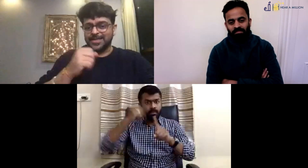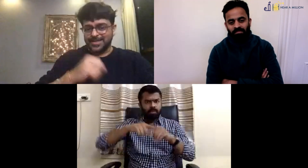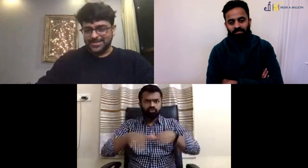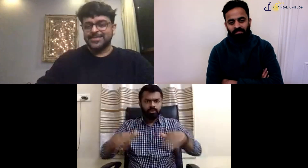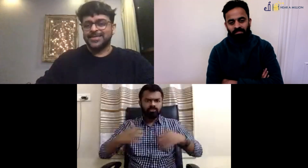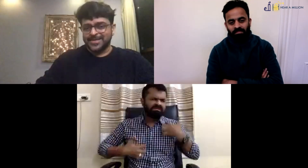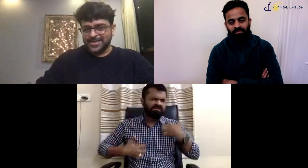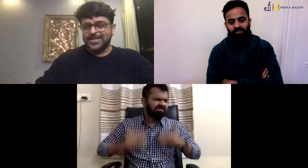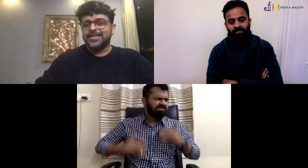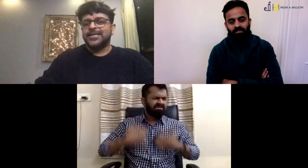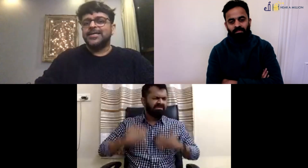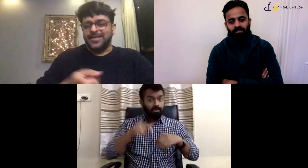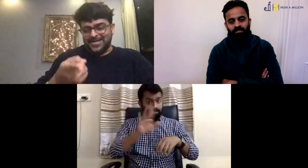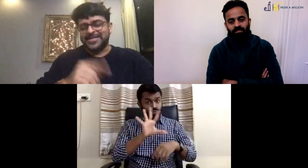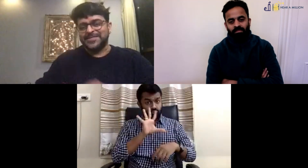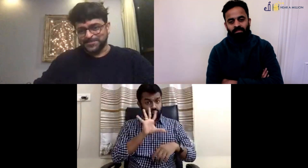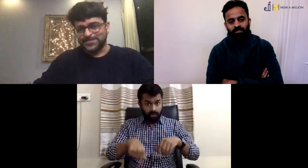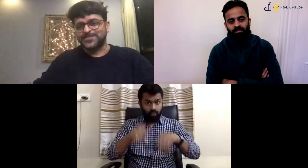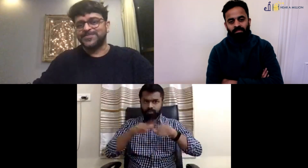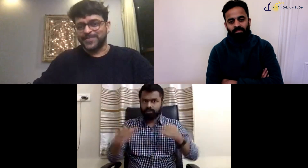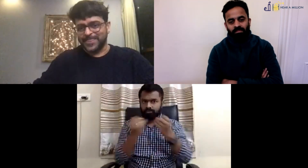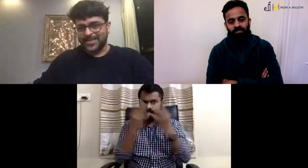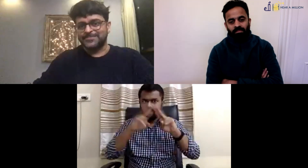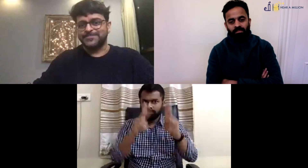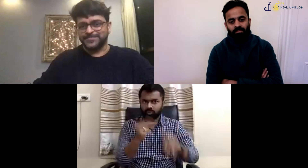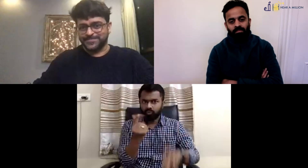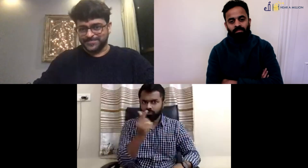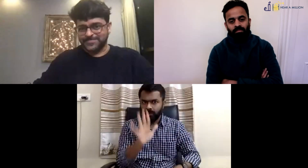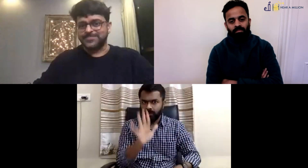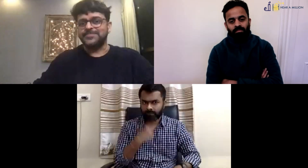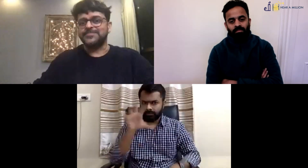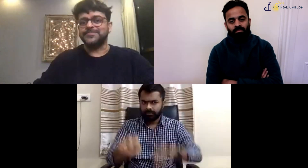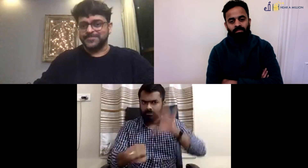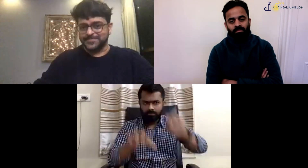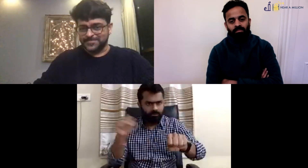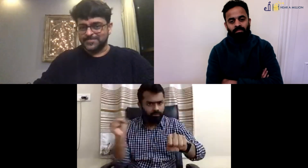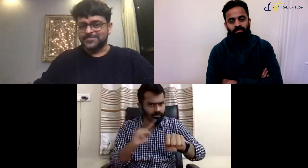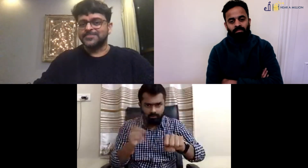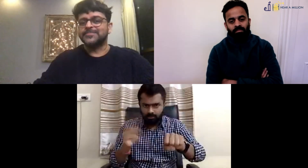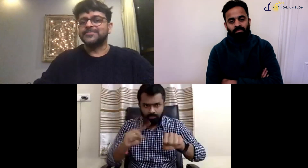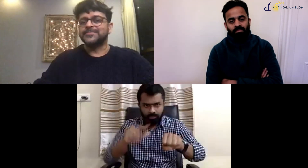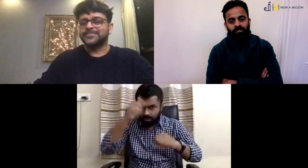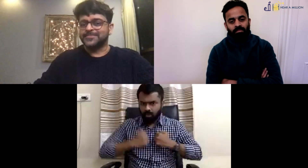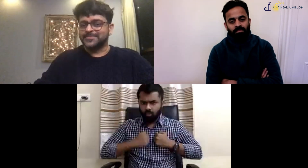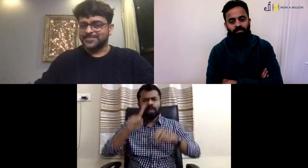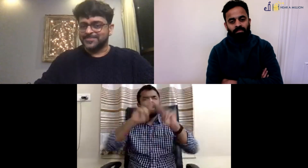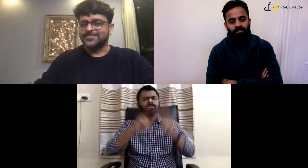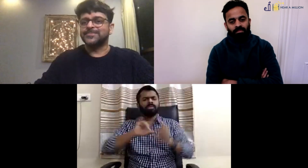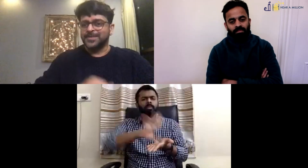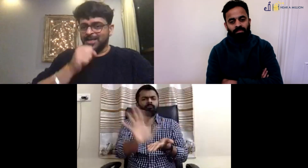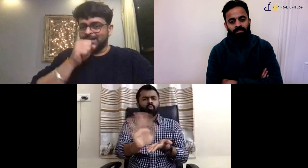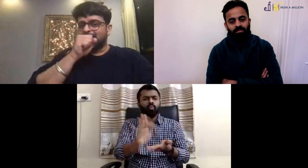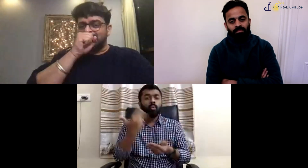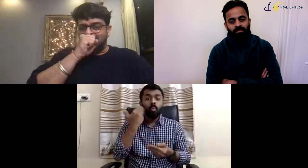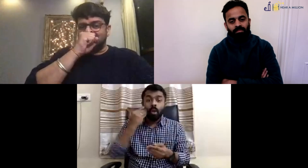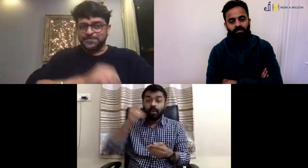think. So earlier, there were a lot of children. There are still international. I could see children.